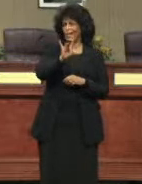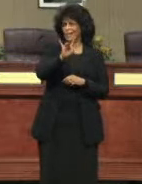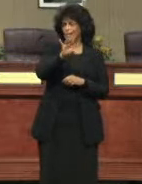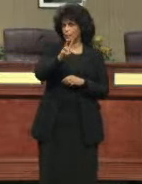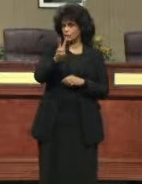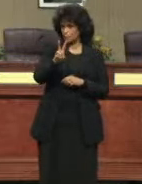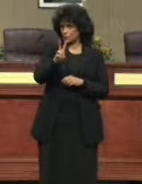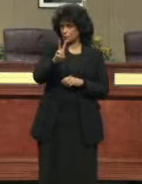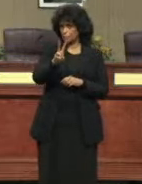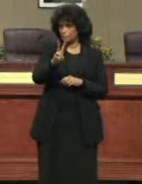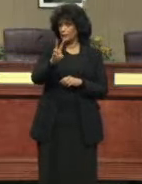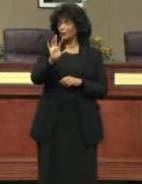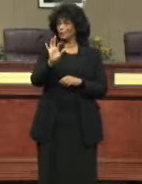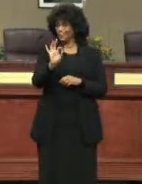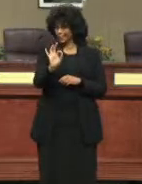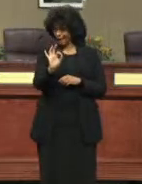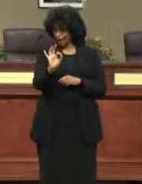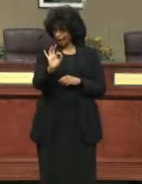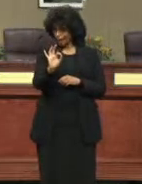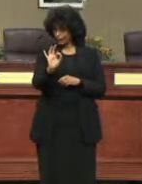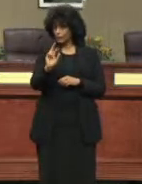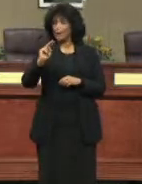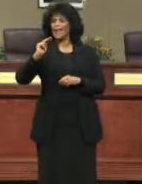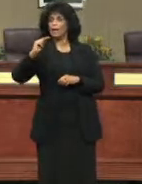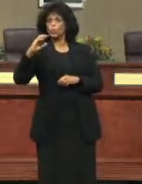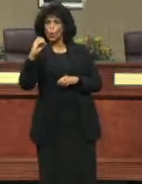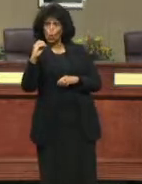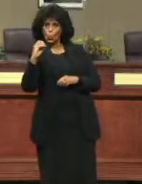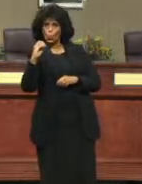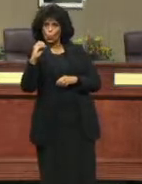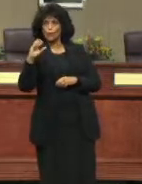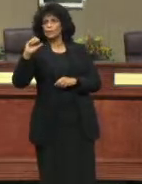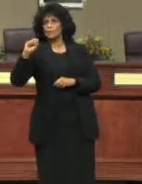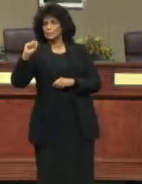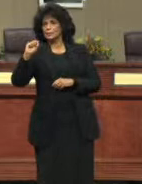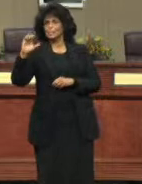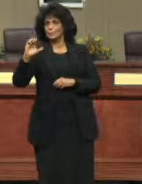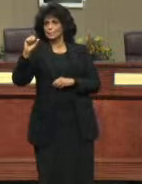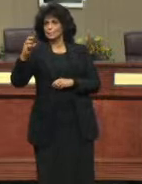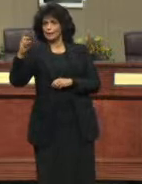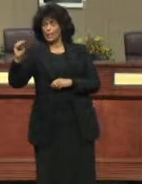1-866-9, that's the number 9, no scam.